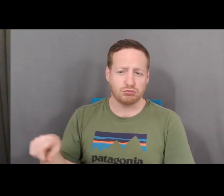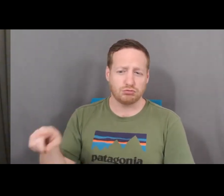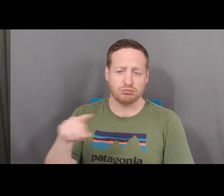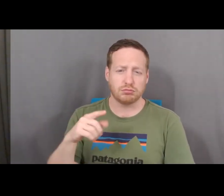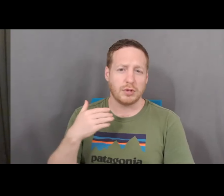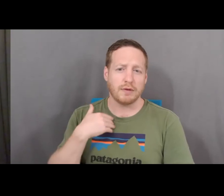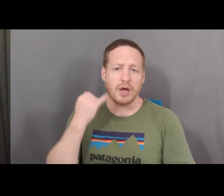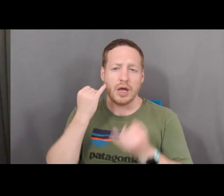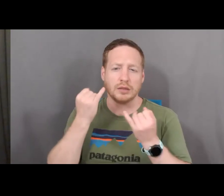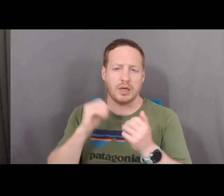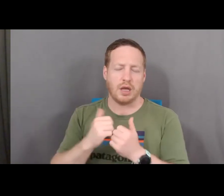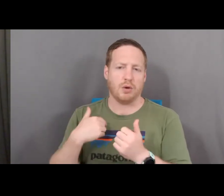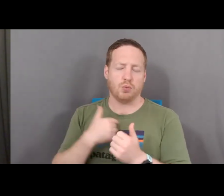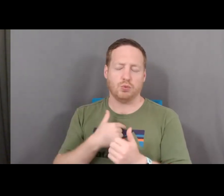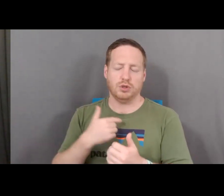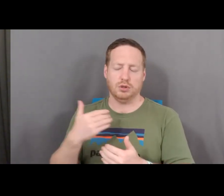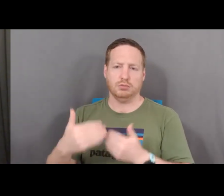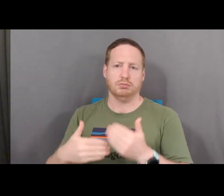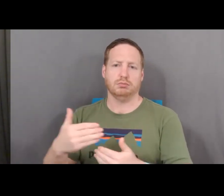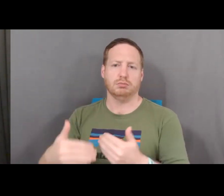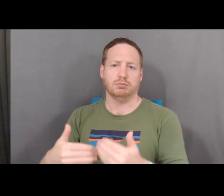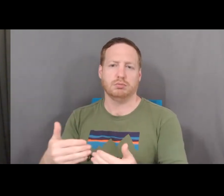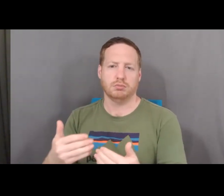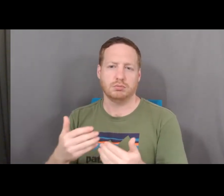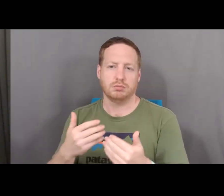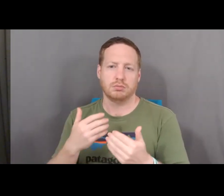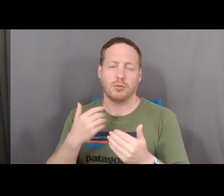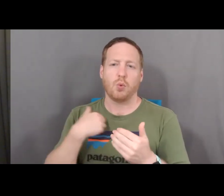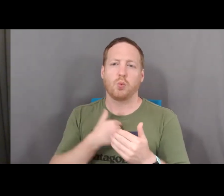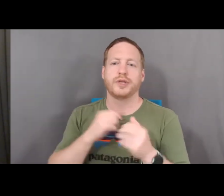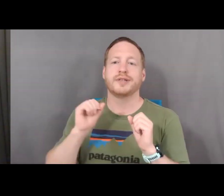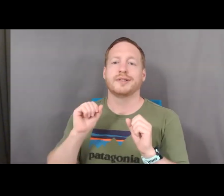Any others? Ideas about how we would move forward with